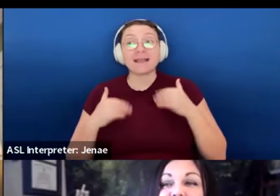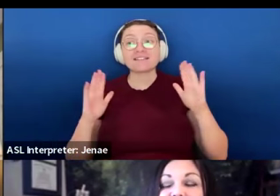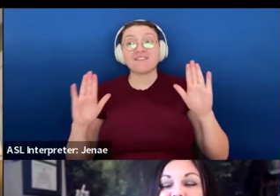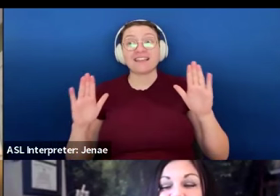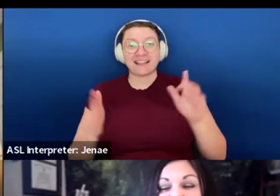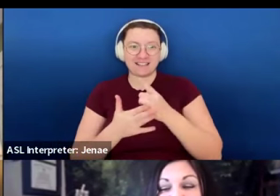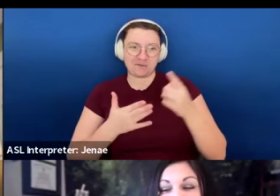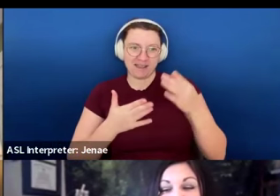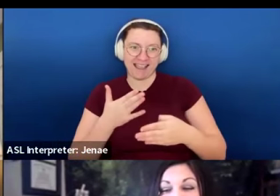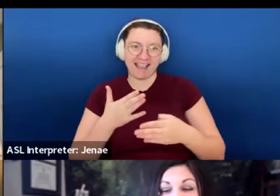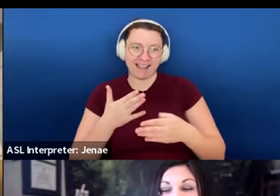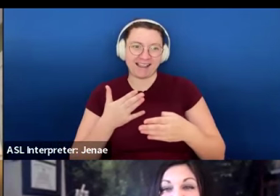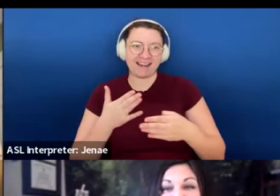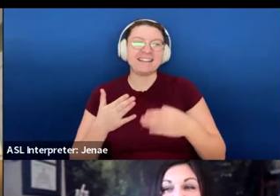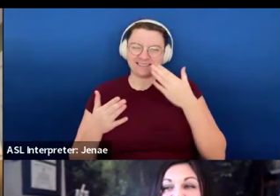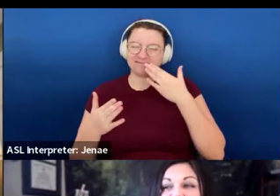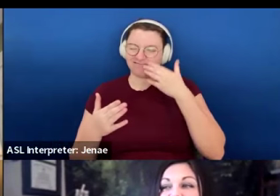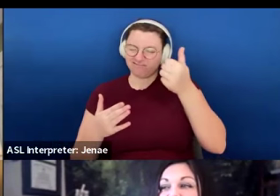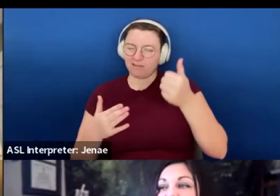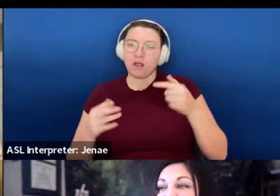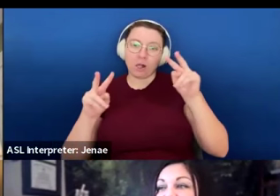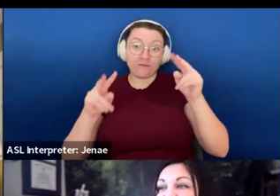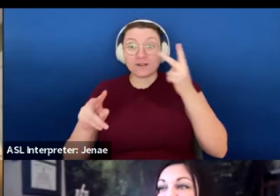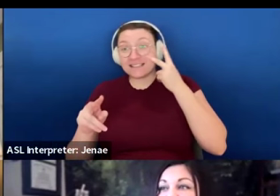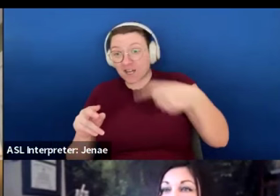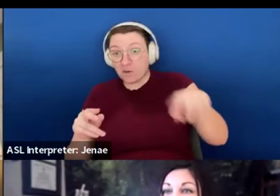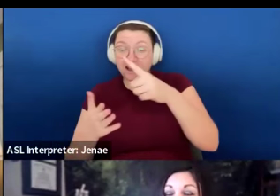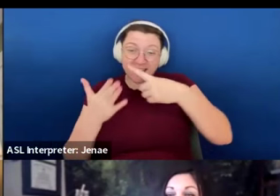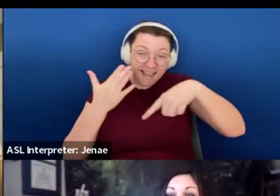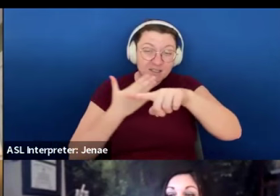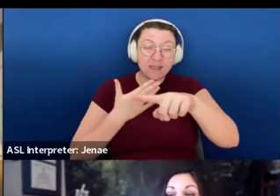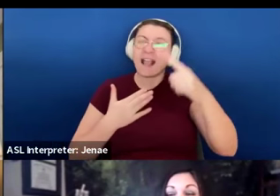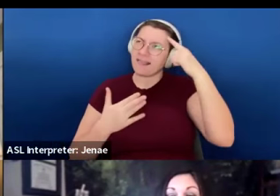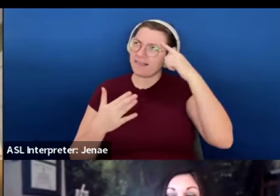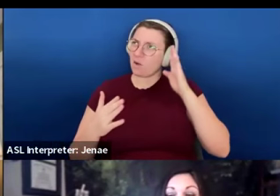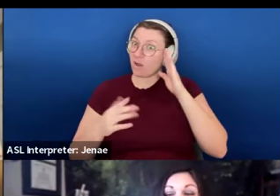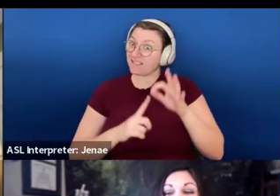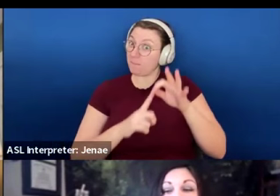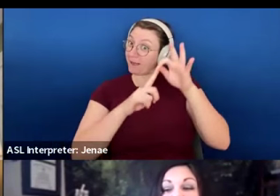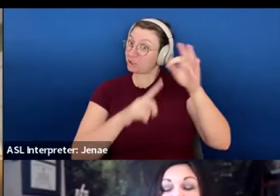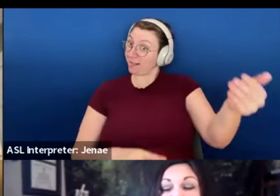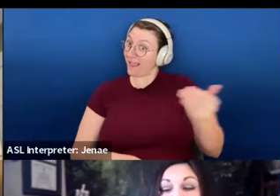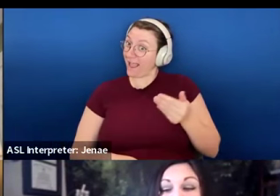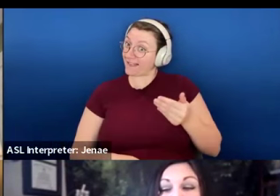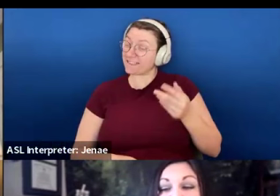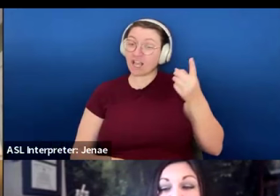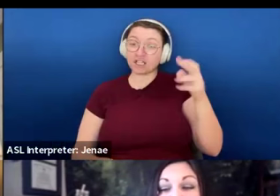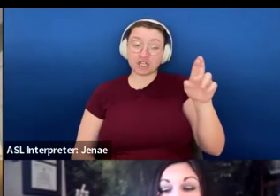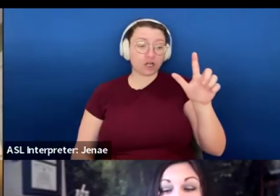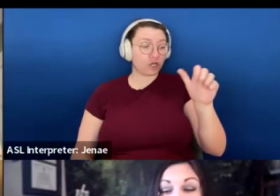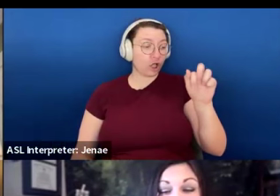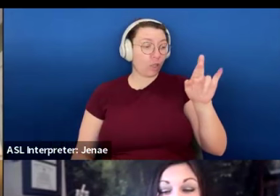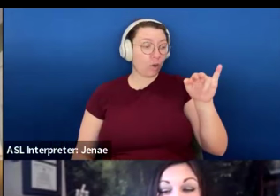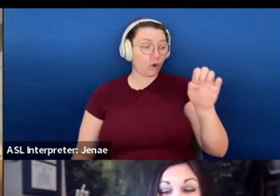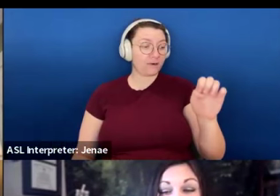fantastic weekend. We're looking forward to seeing everyone next week. I think we're going to have a special guest. I think we have Dr. Lori Eldridge, who may